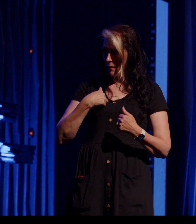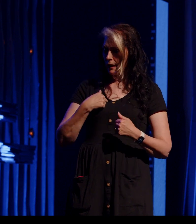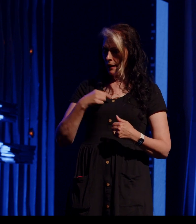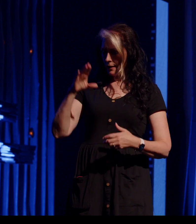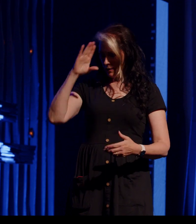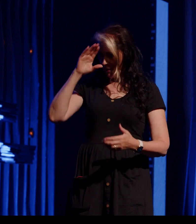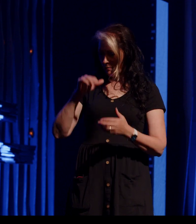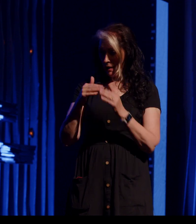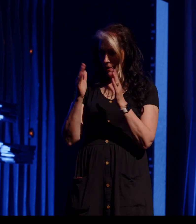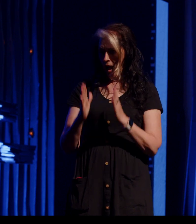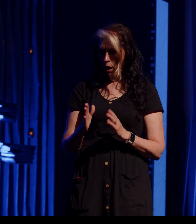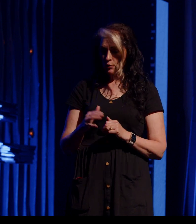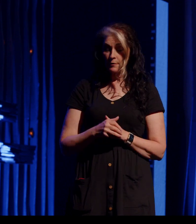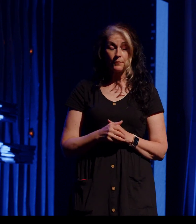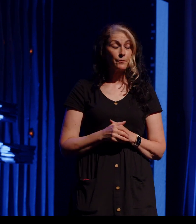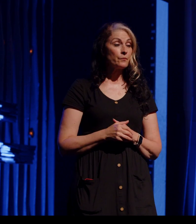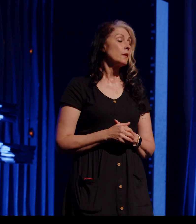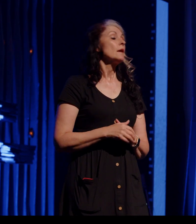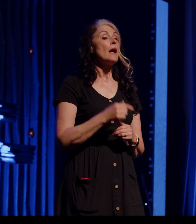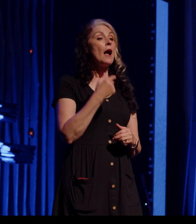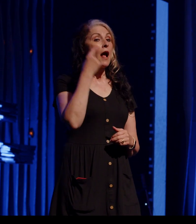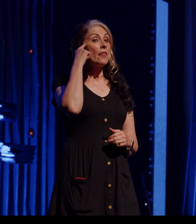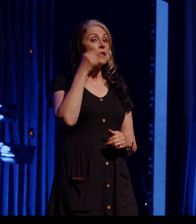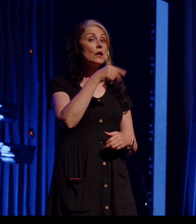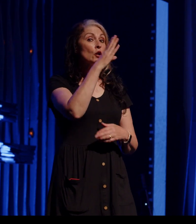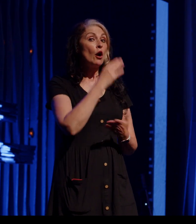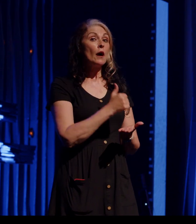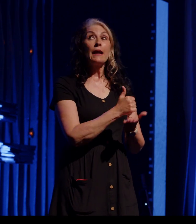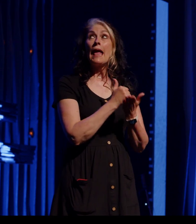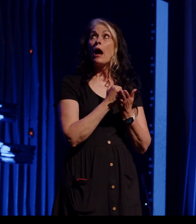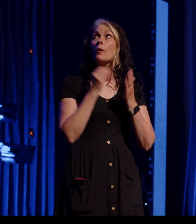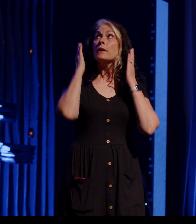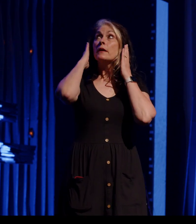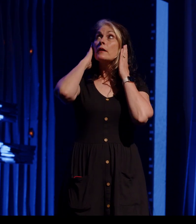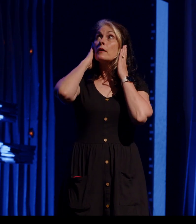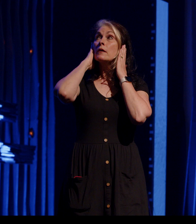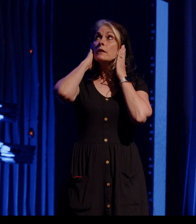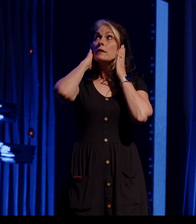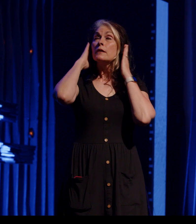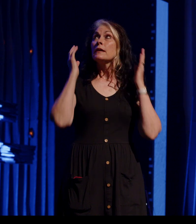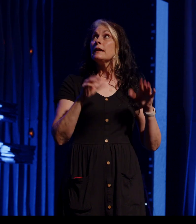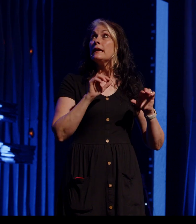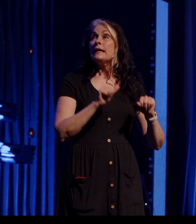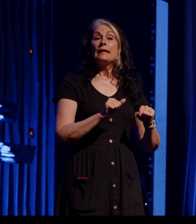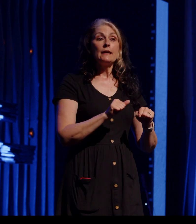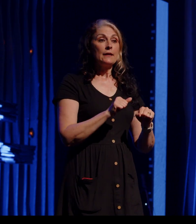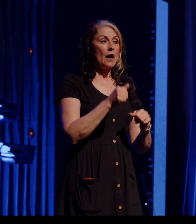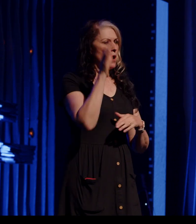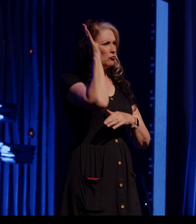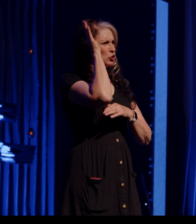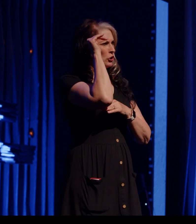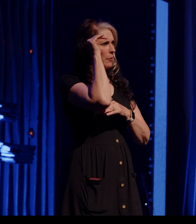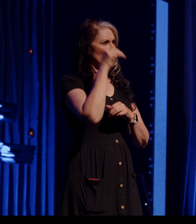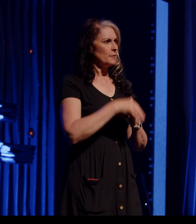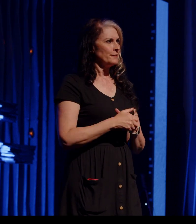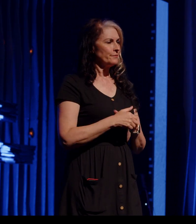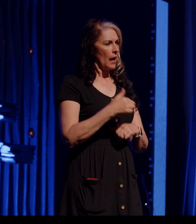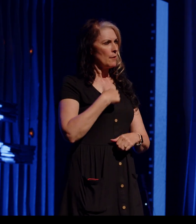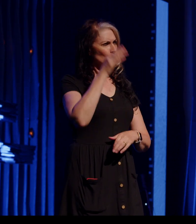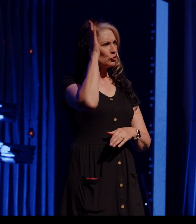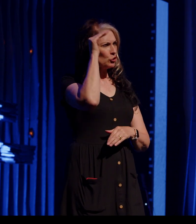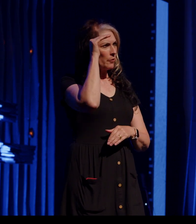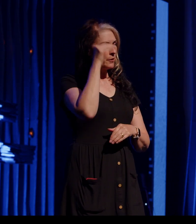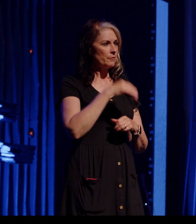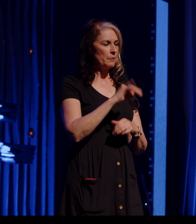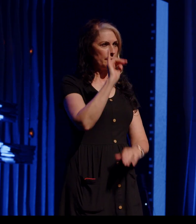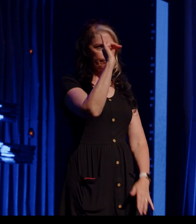boys? Well, I think God helped me out a little. He made me quite stubborn and, yeah, maybe